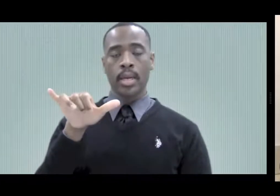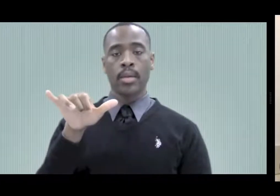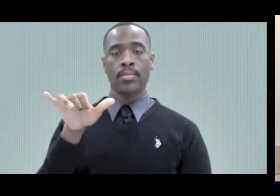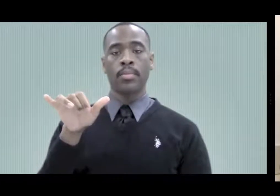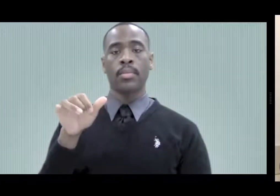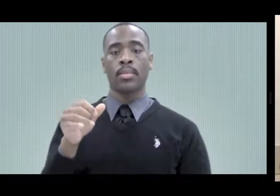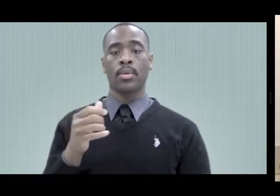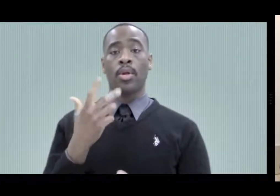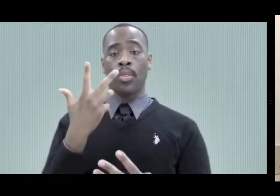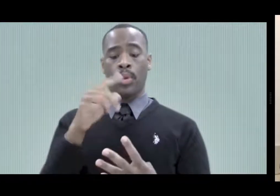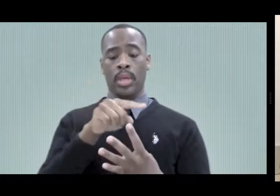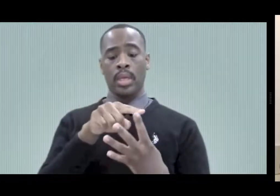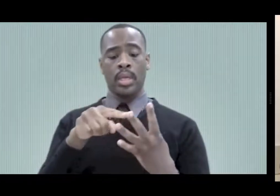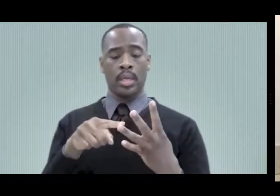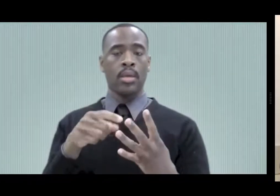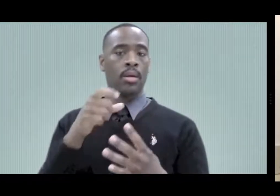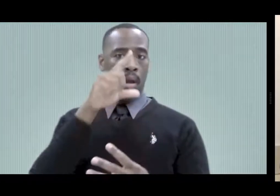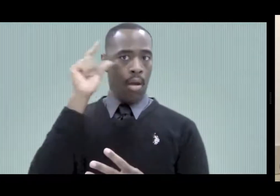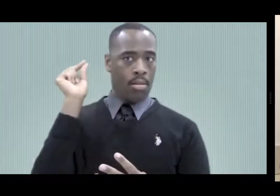and Robert Bailey.